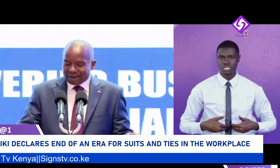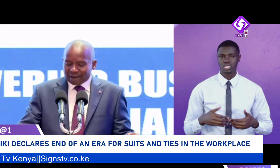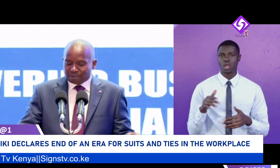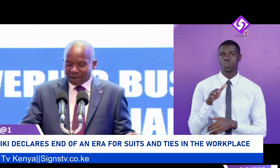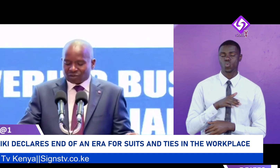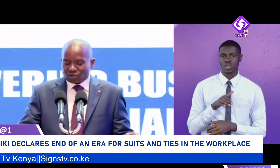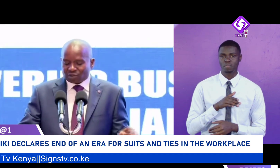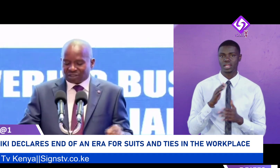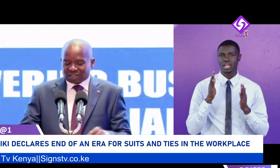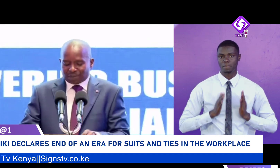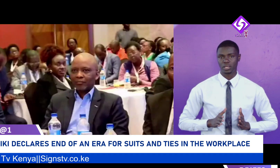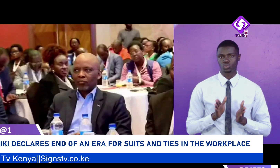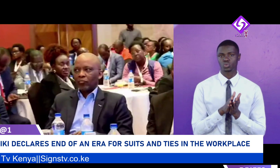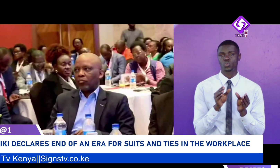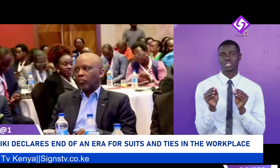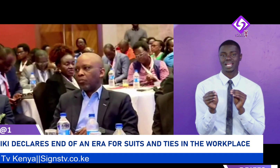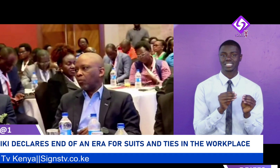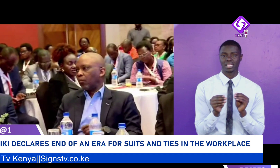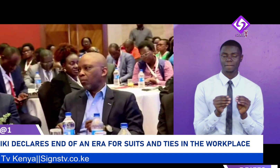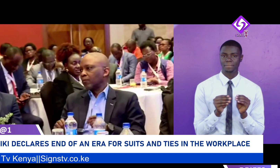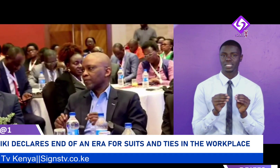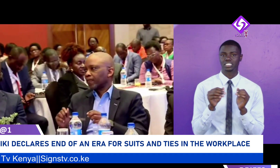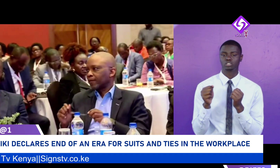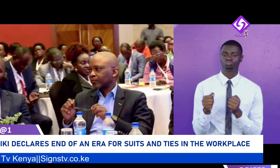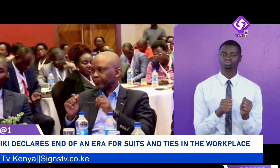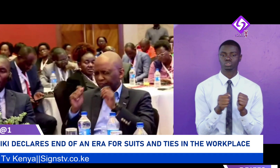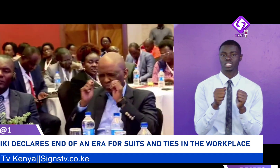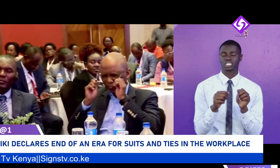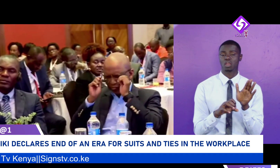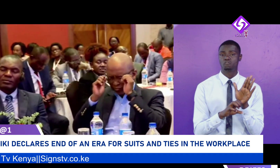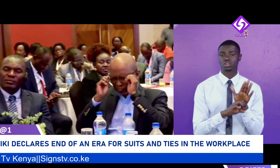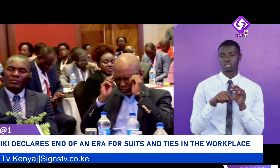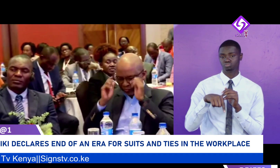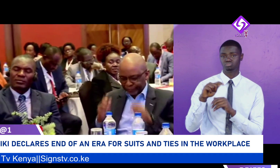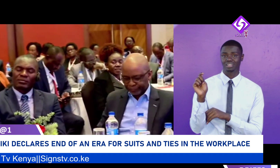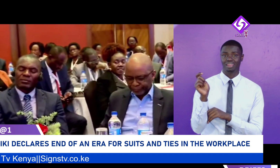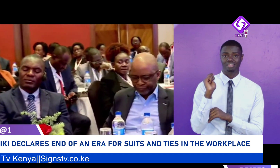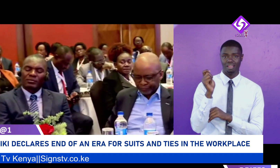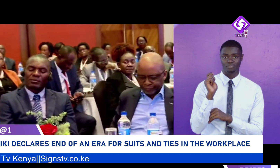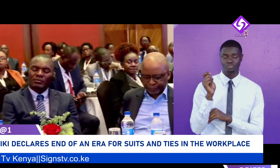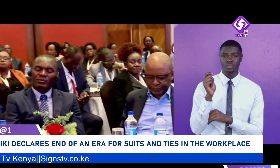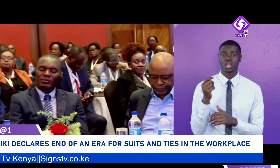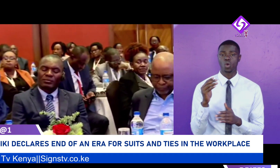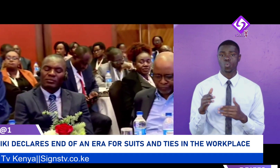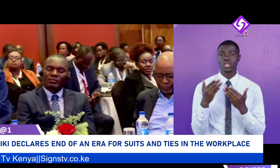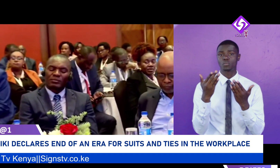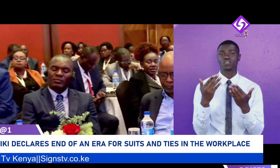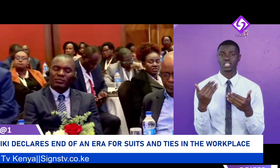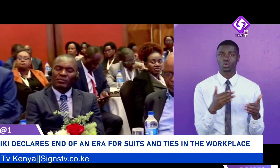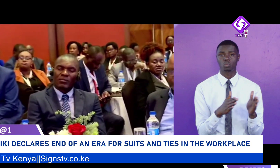and persons with disability strategies. For example, here in Kenya, we are providing opportunities for